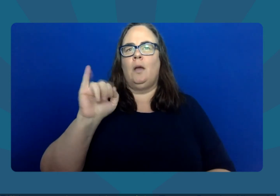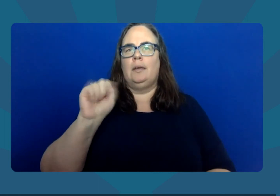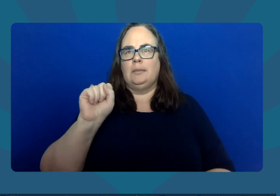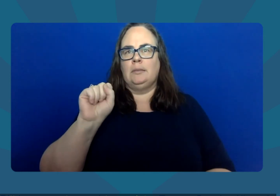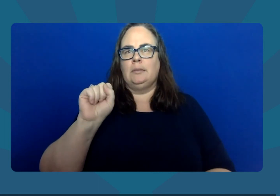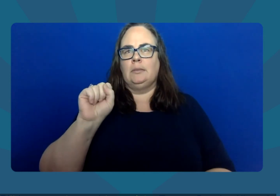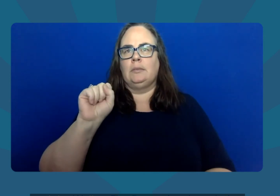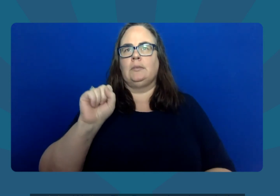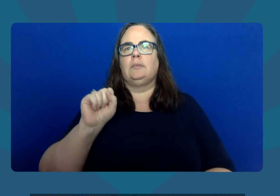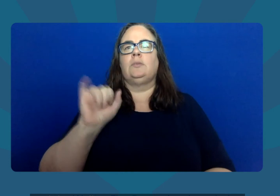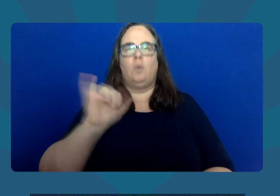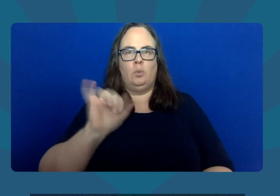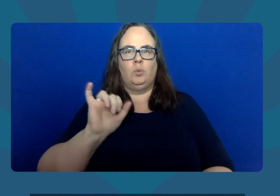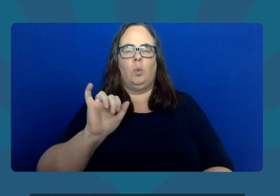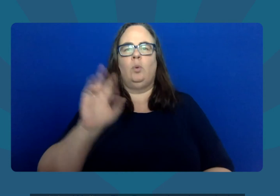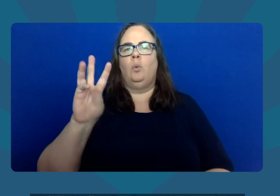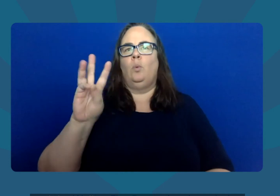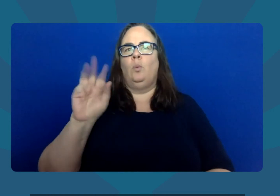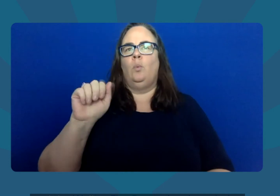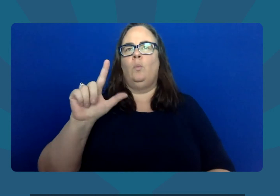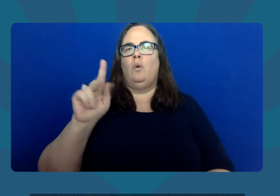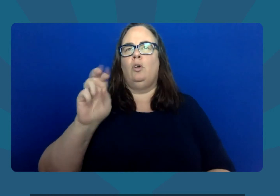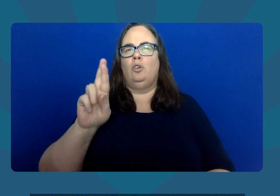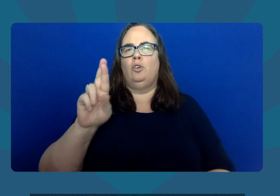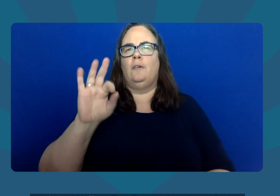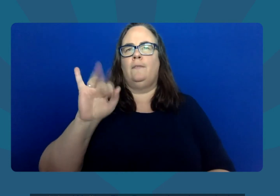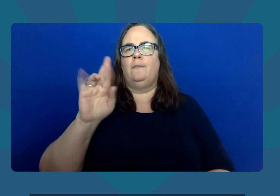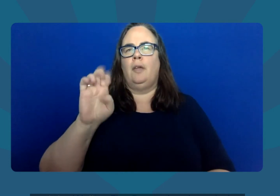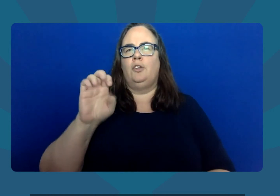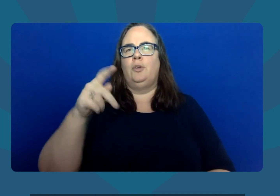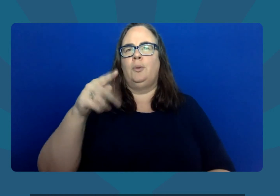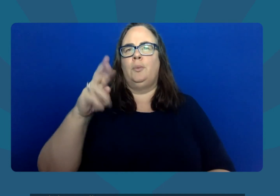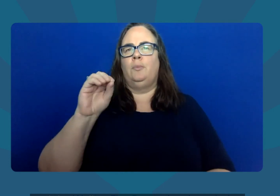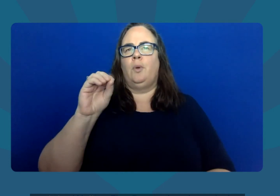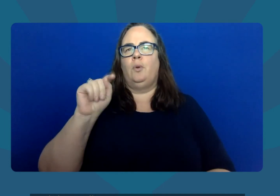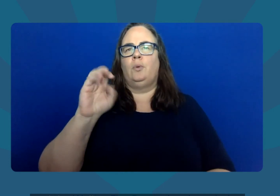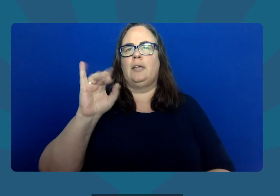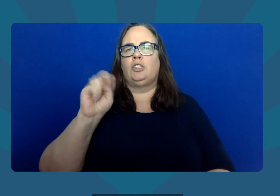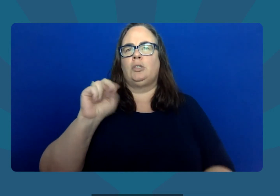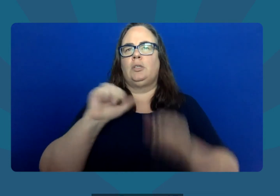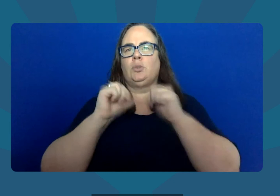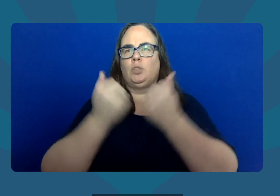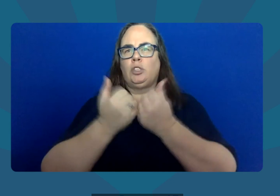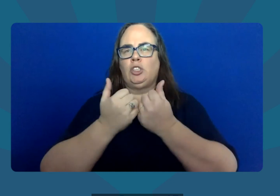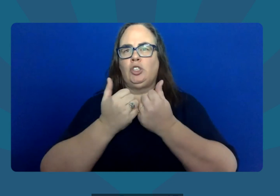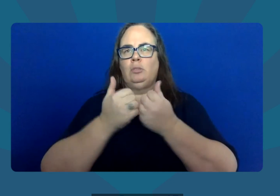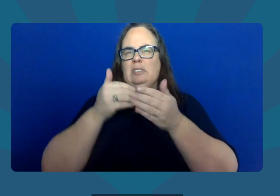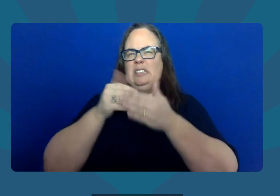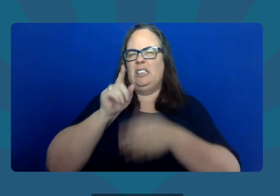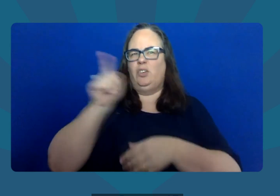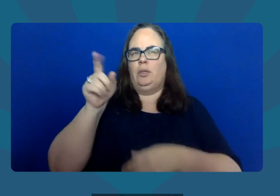Kiwanis and the Walker Fire Protection Association near Prescott,